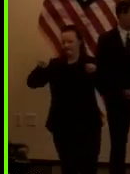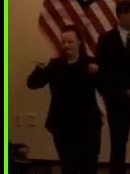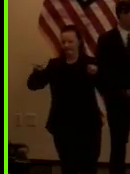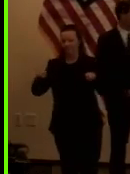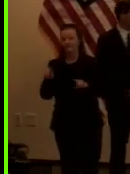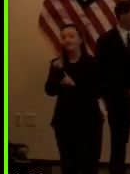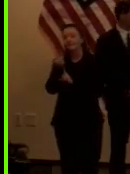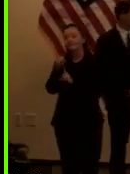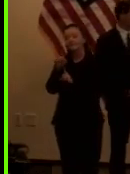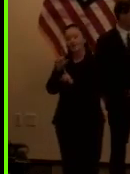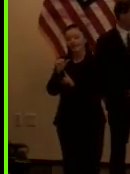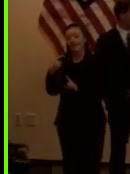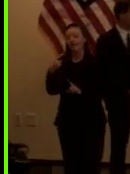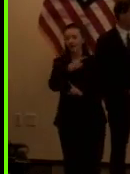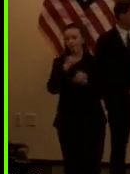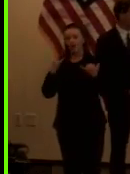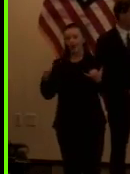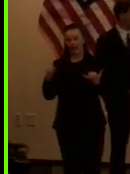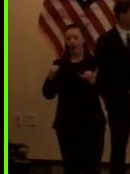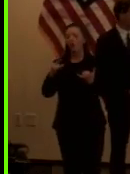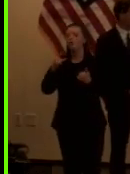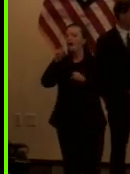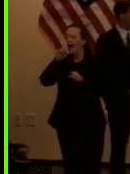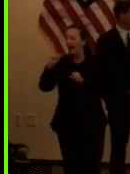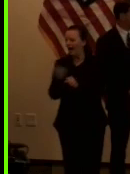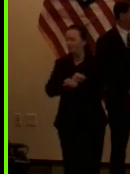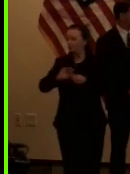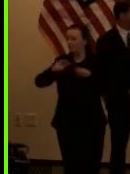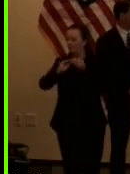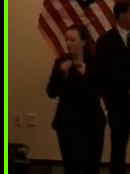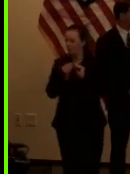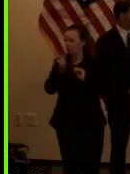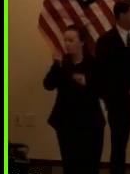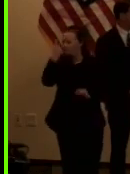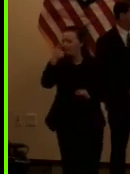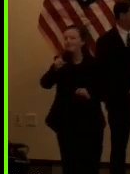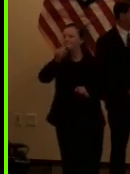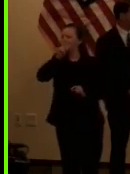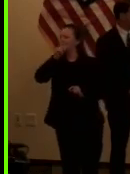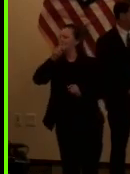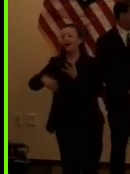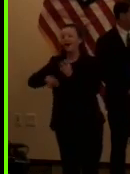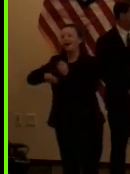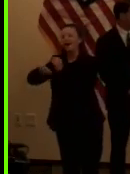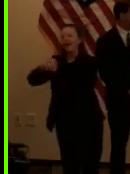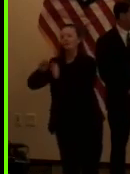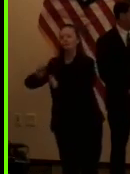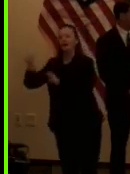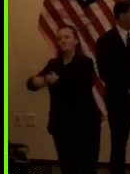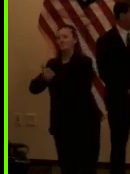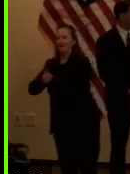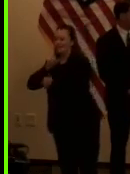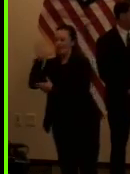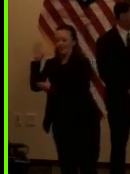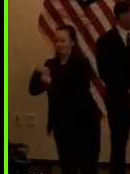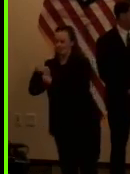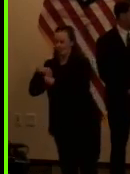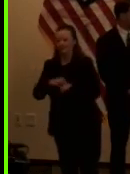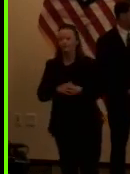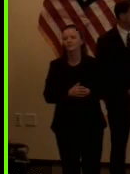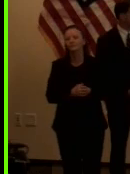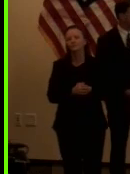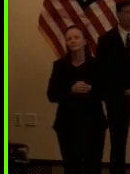does not include the surge capacity that our hospitals have added to prepare for that potential surge. When the surge capacity is